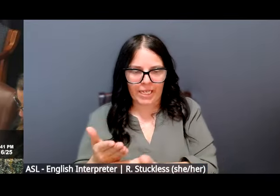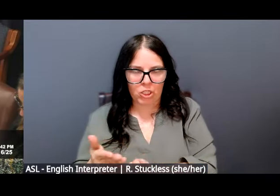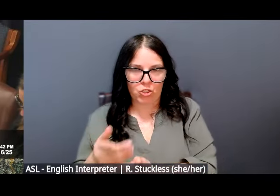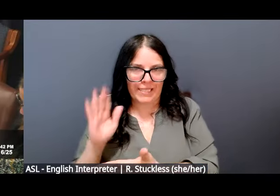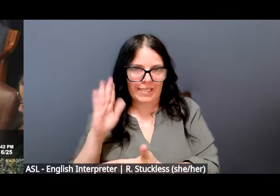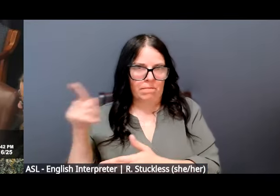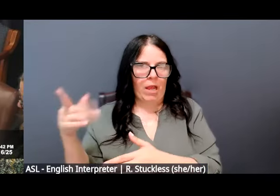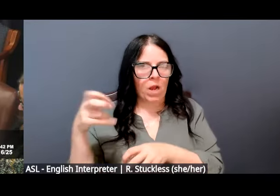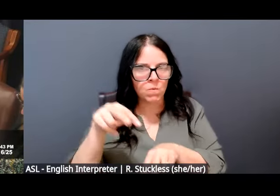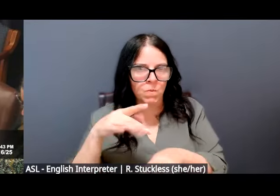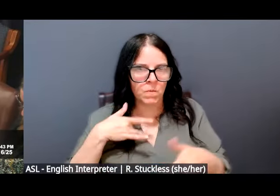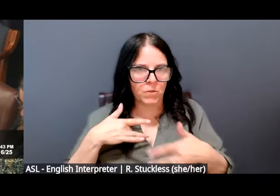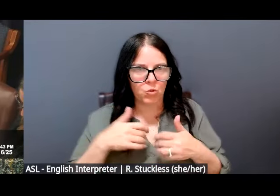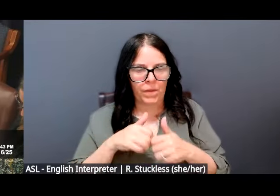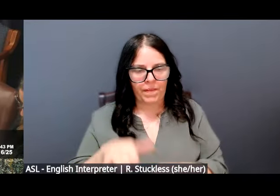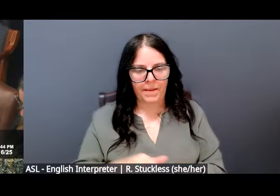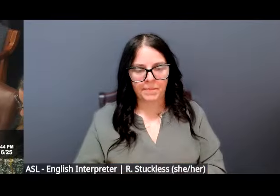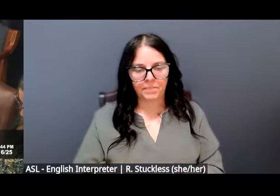So,